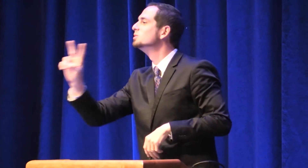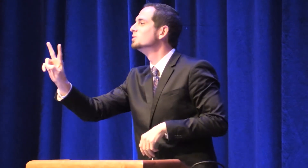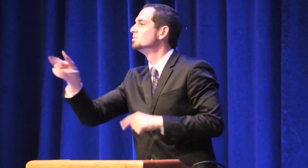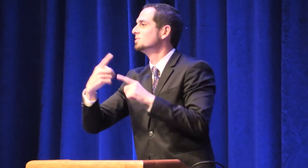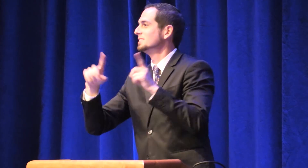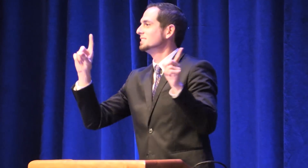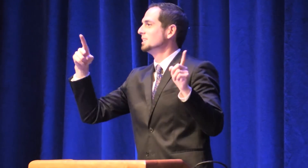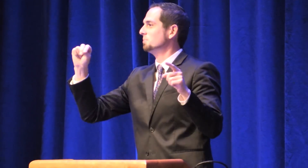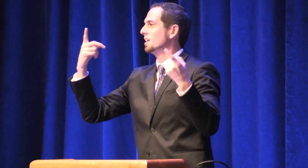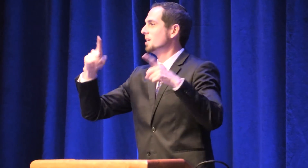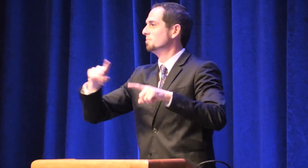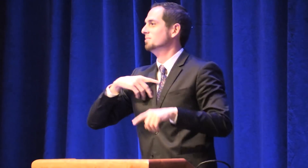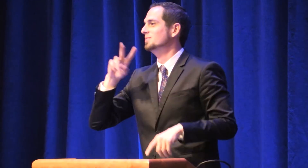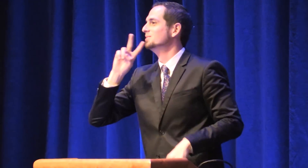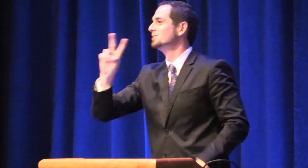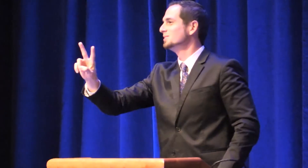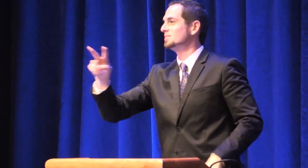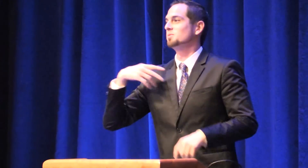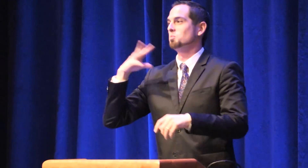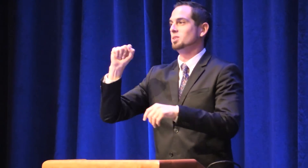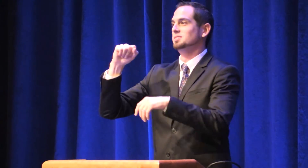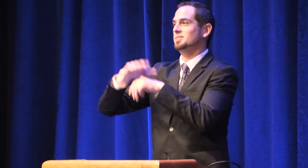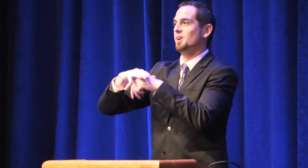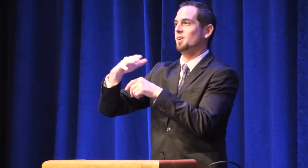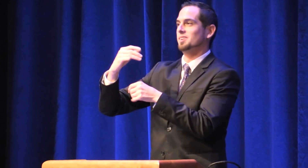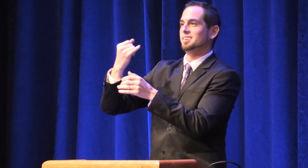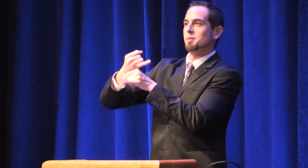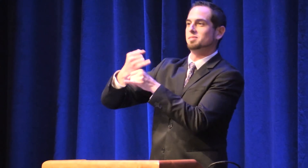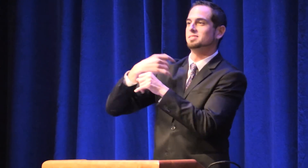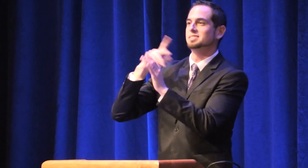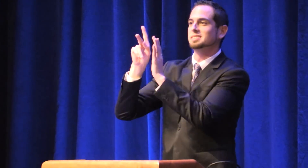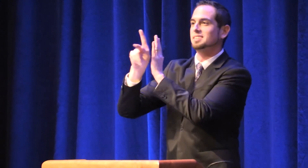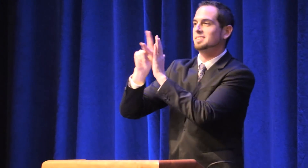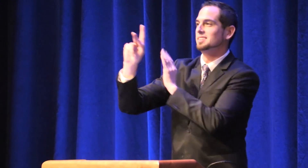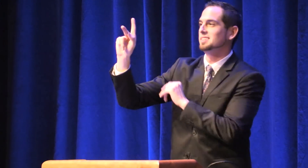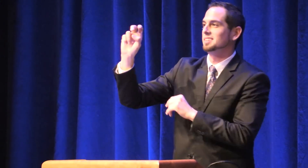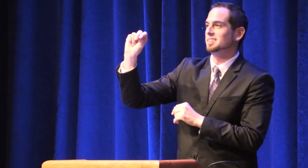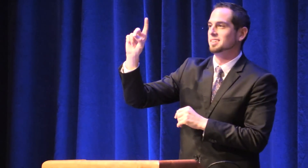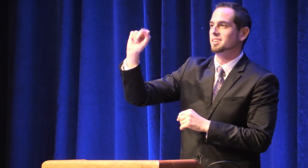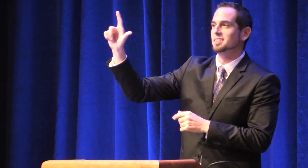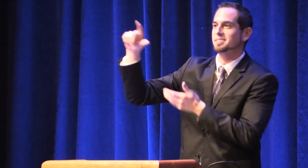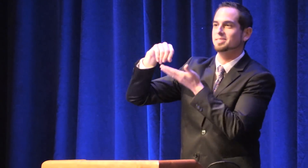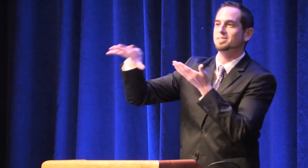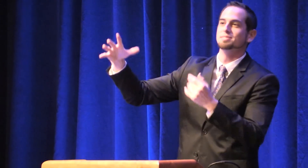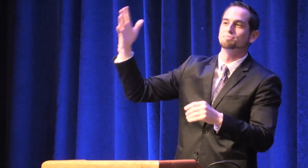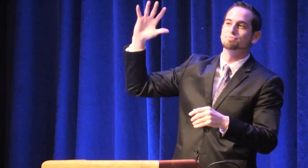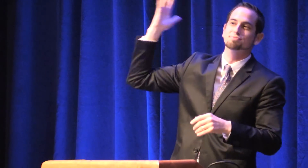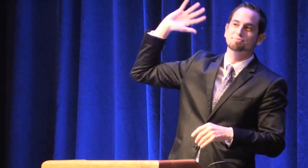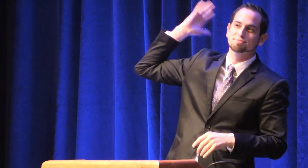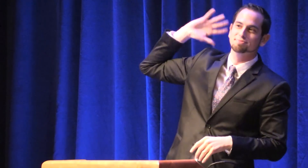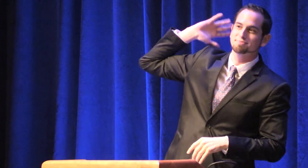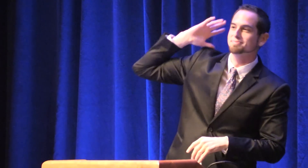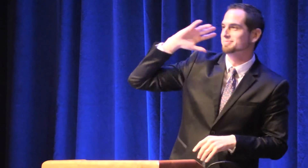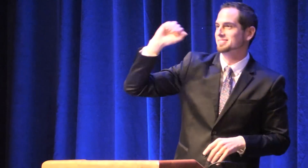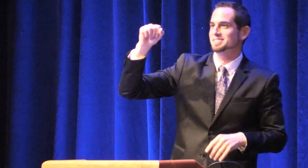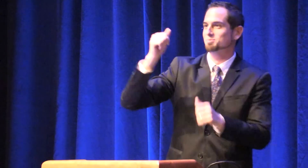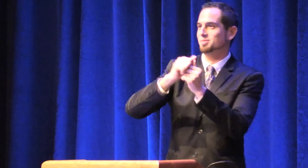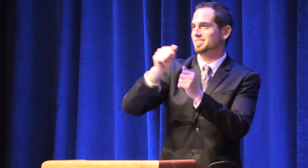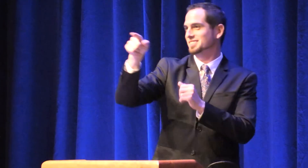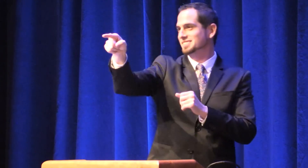Gallaudet. And I was 2 years old at the time. I was on campus at Kendall